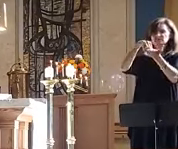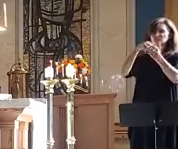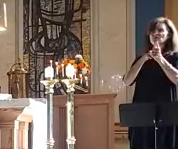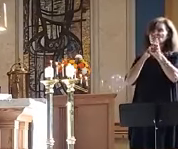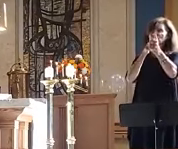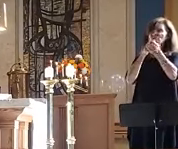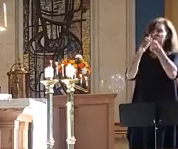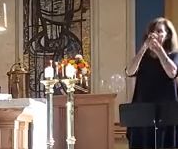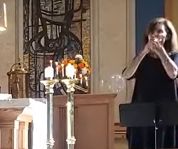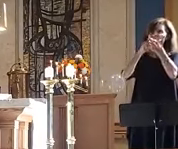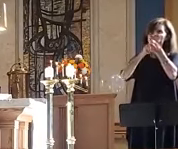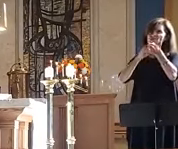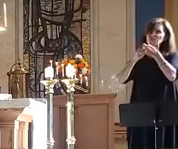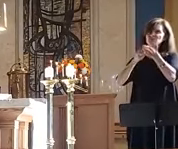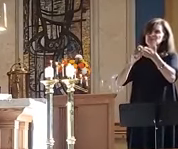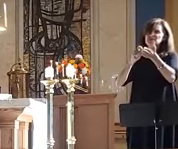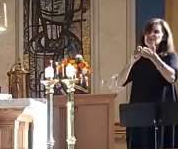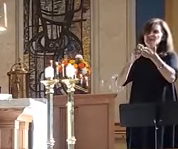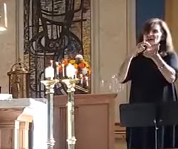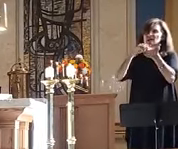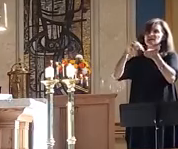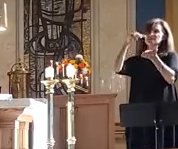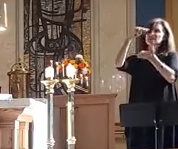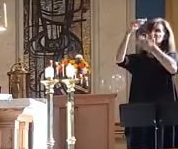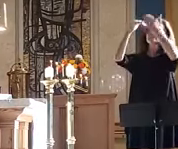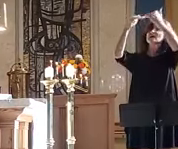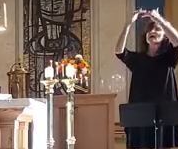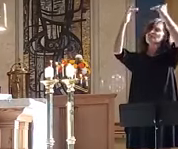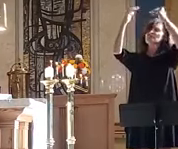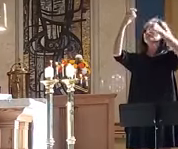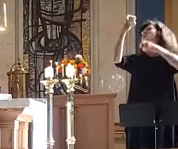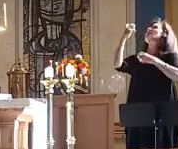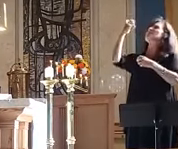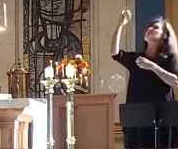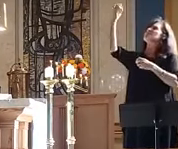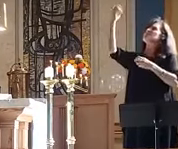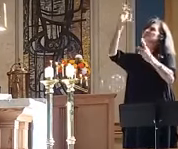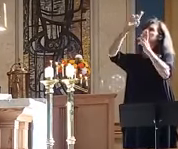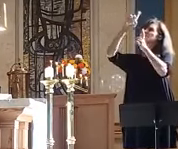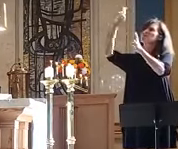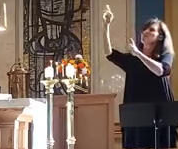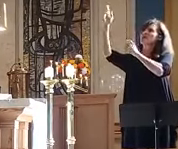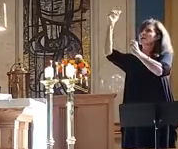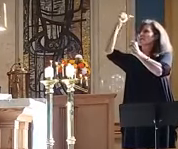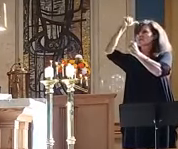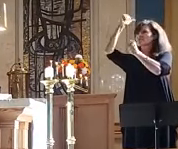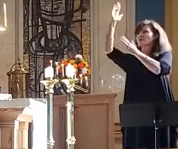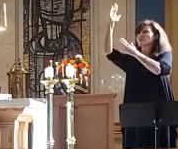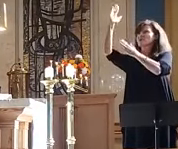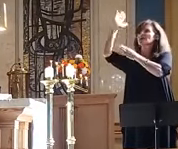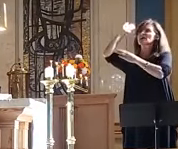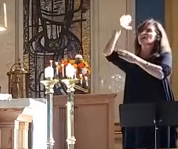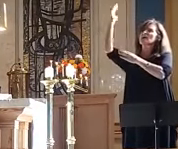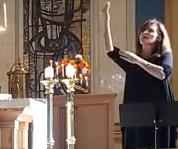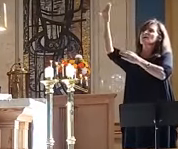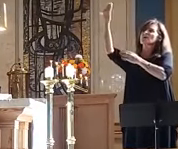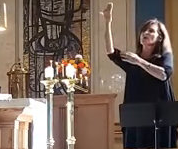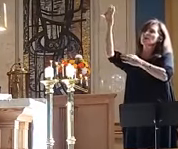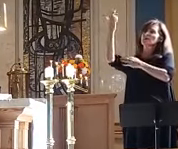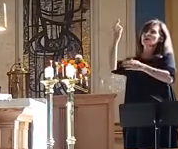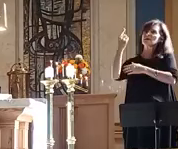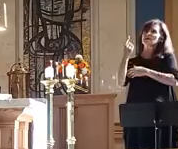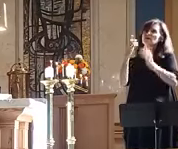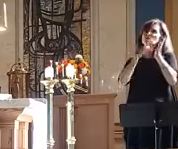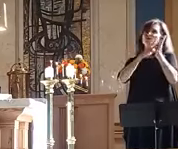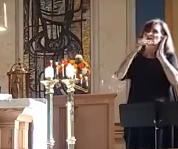day, in accordance with the Scriptures. He ascended into heaven, and is seated at the right hand of the Father. He will